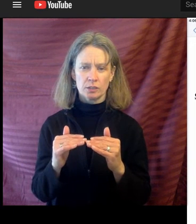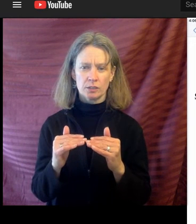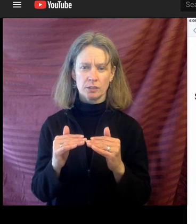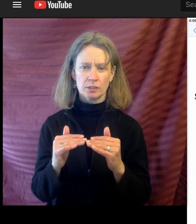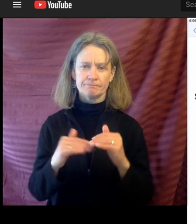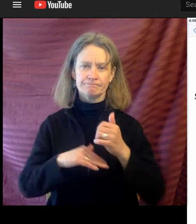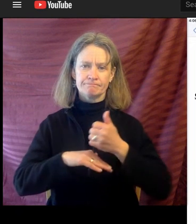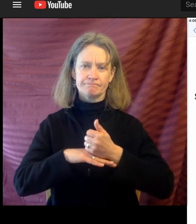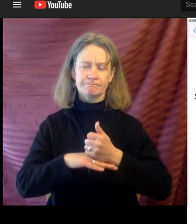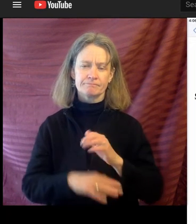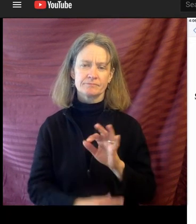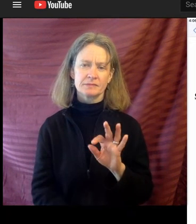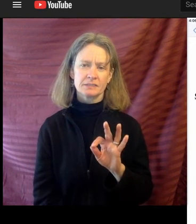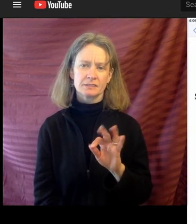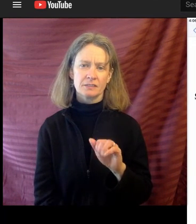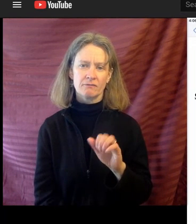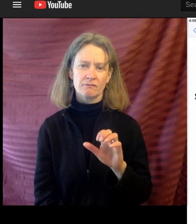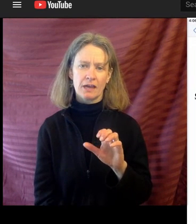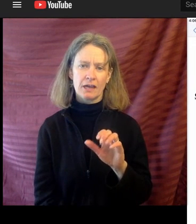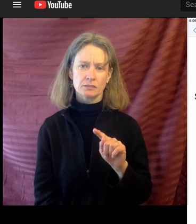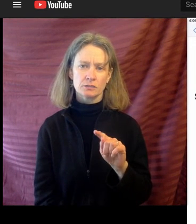in factored form.